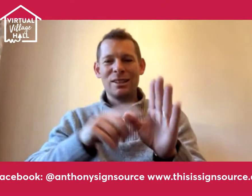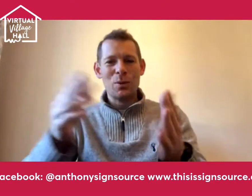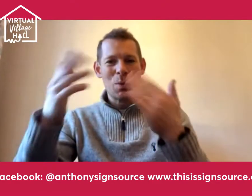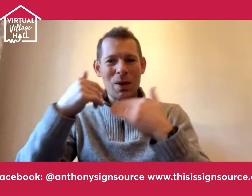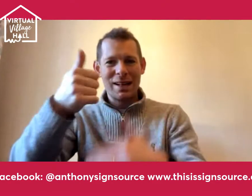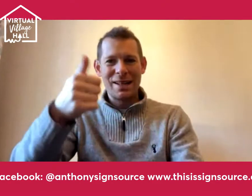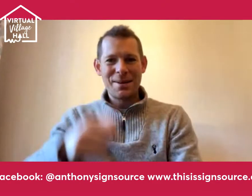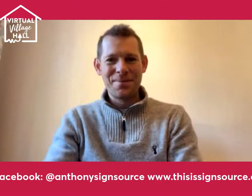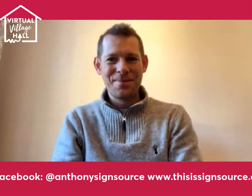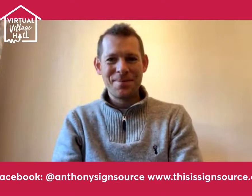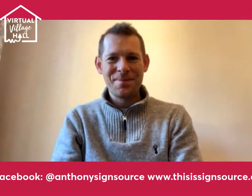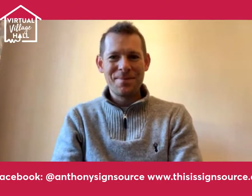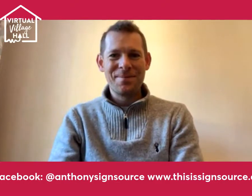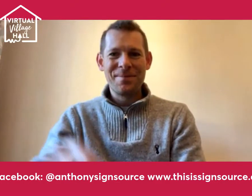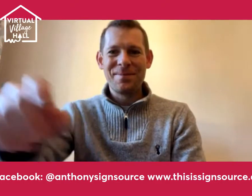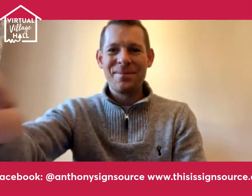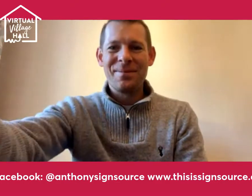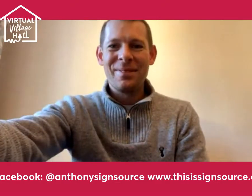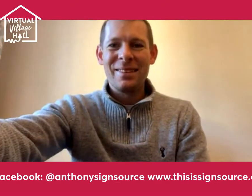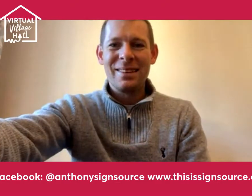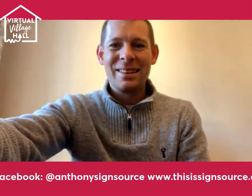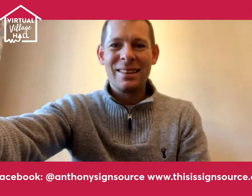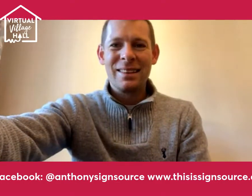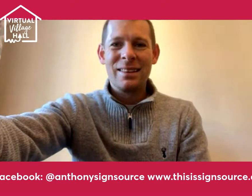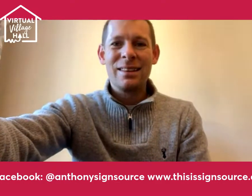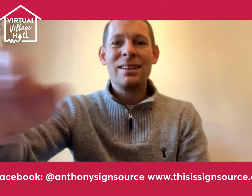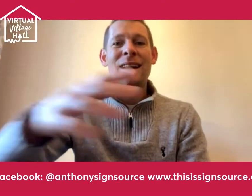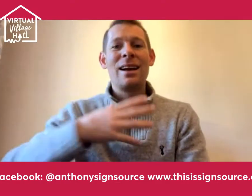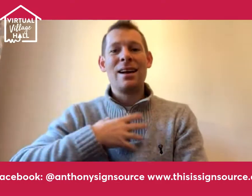Hello, Millie. You're very welcome to our session.